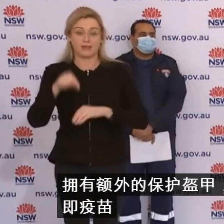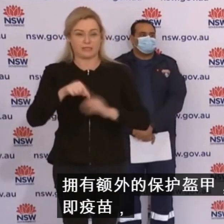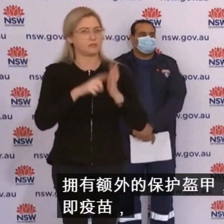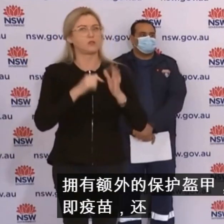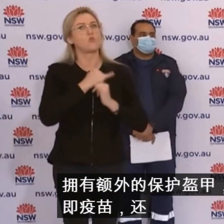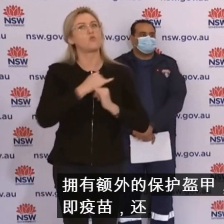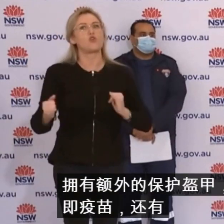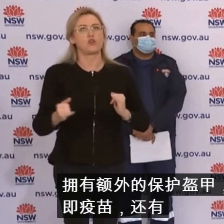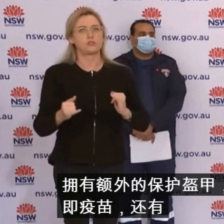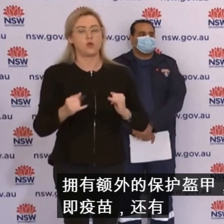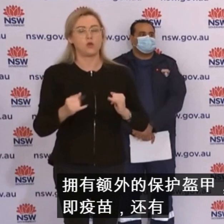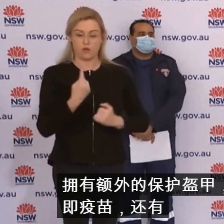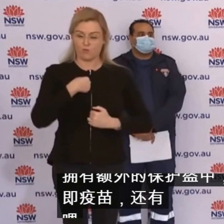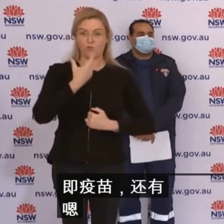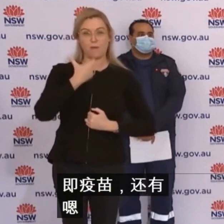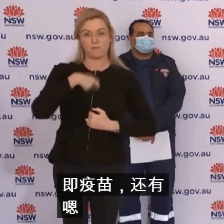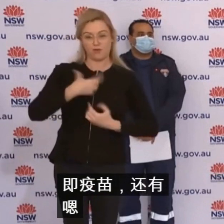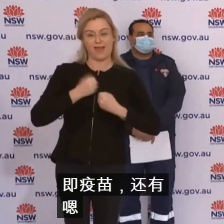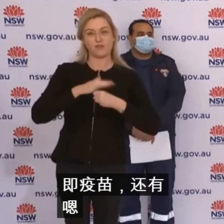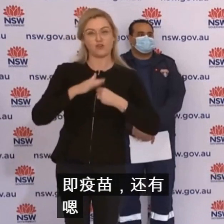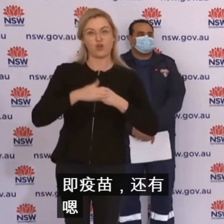vaccine, and also